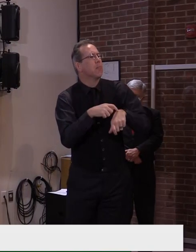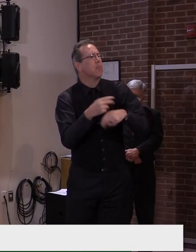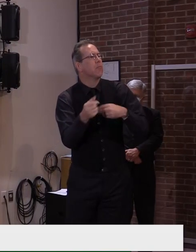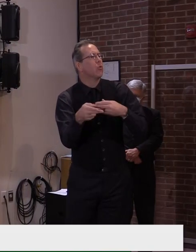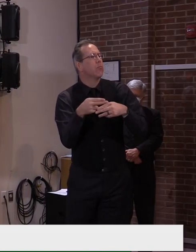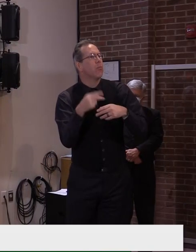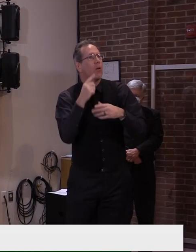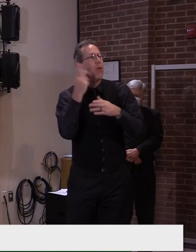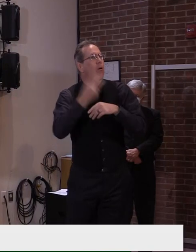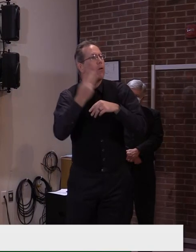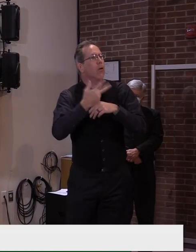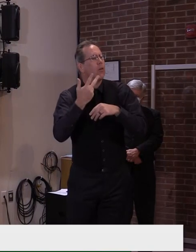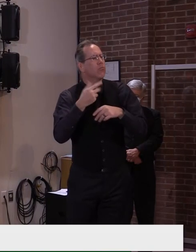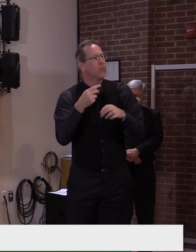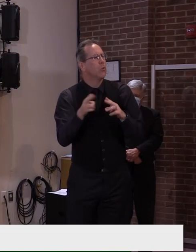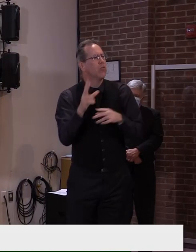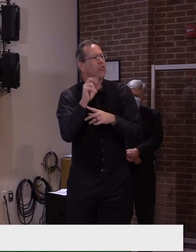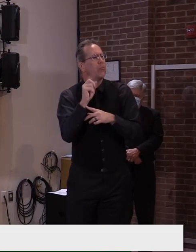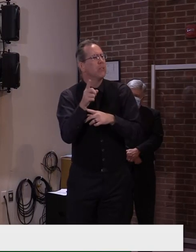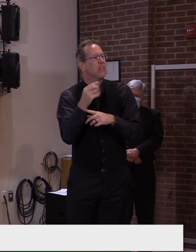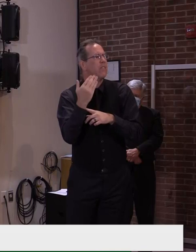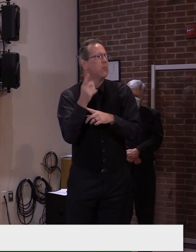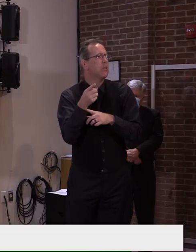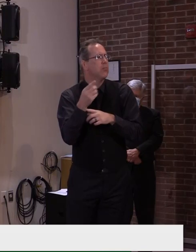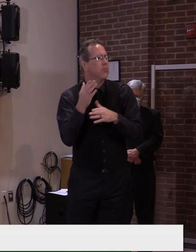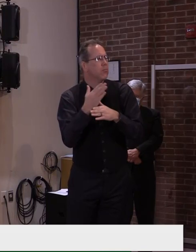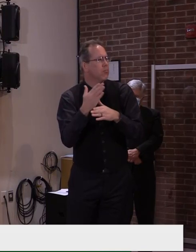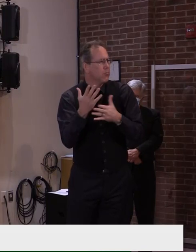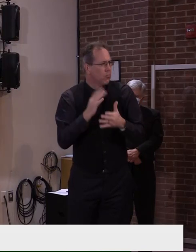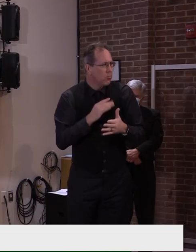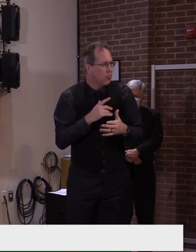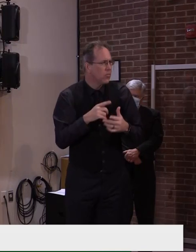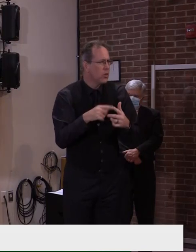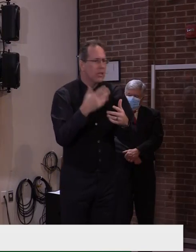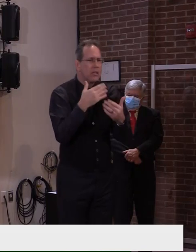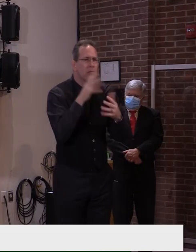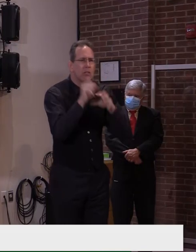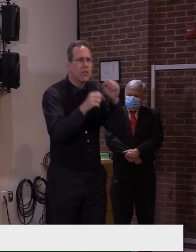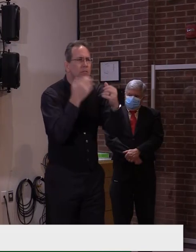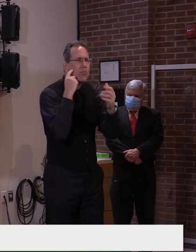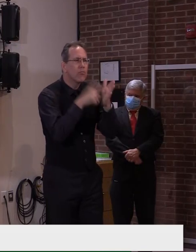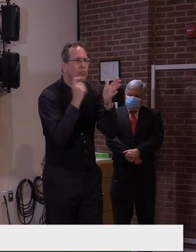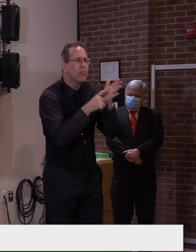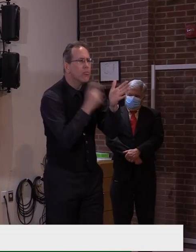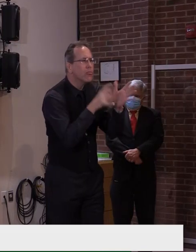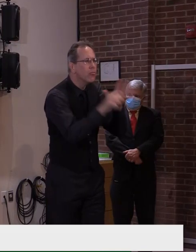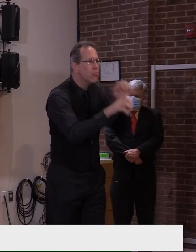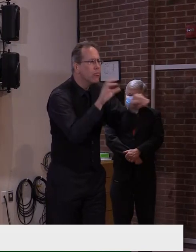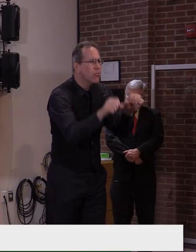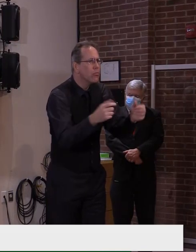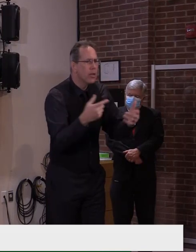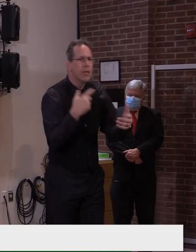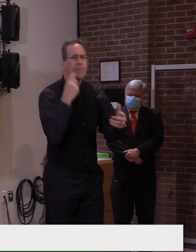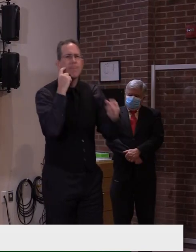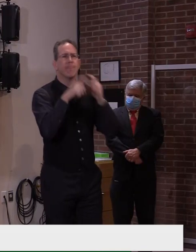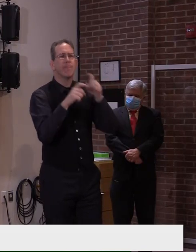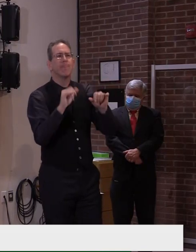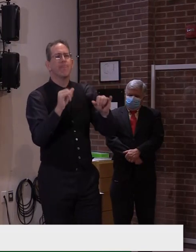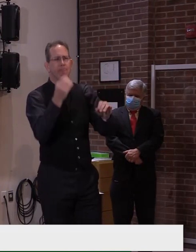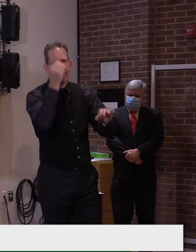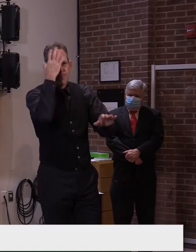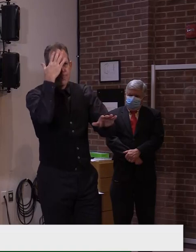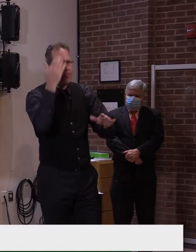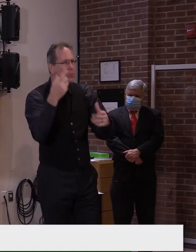will contain the virus. That's what we're hoping will happen. So while it's important for all of us, for all